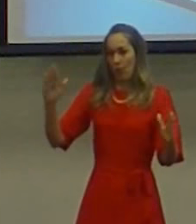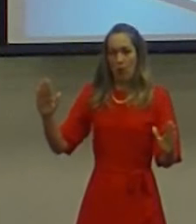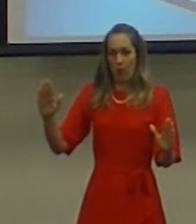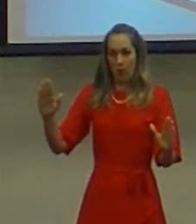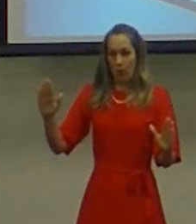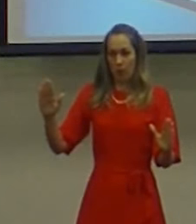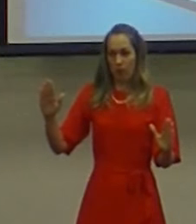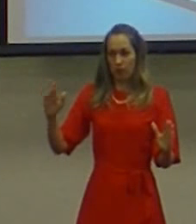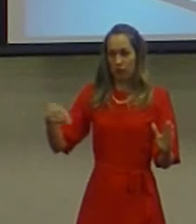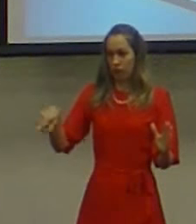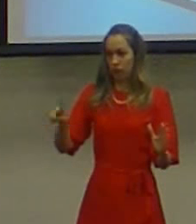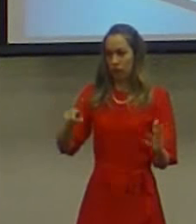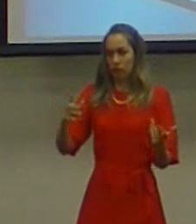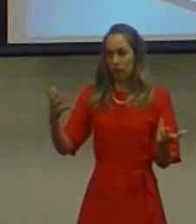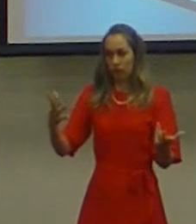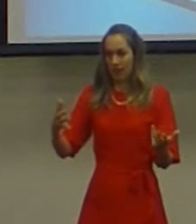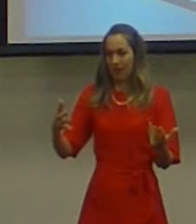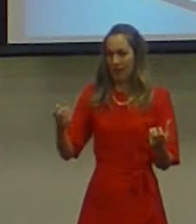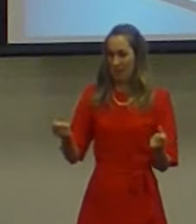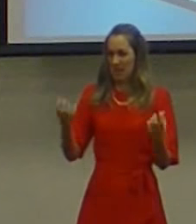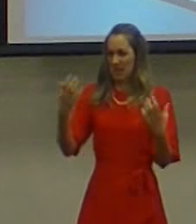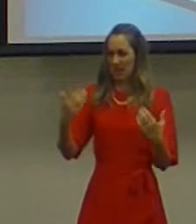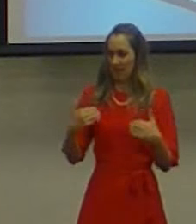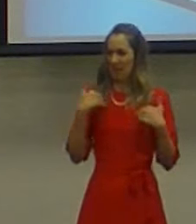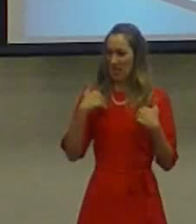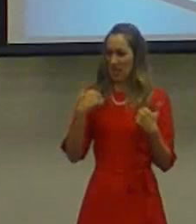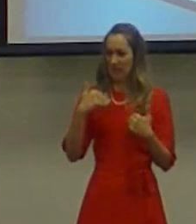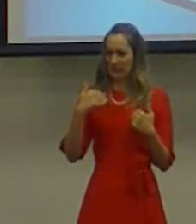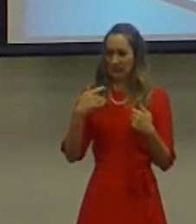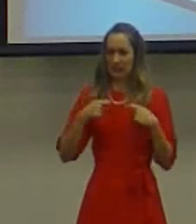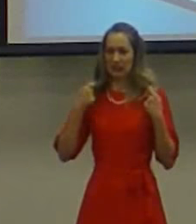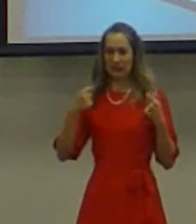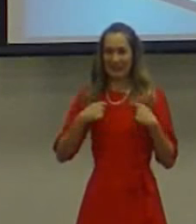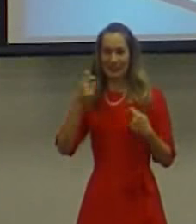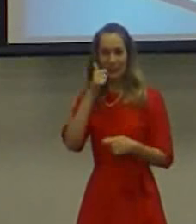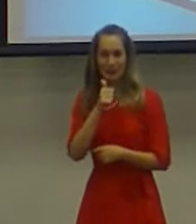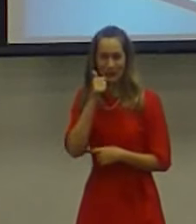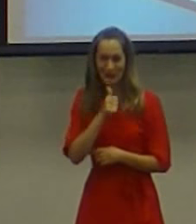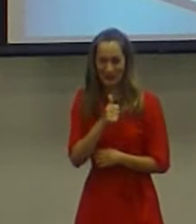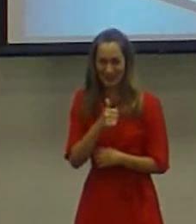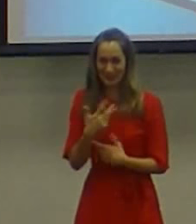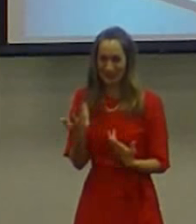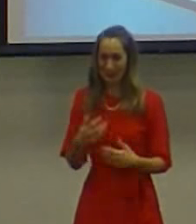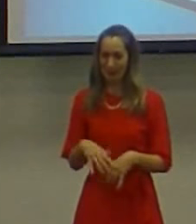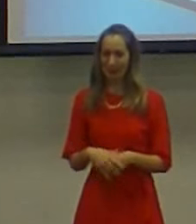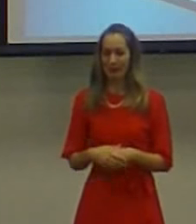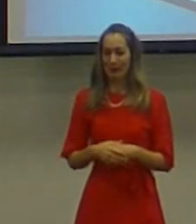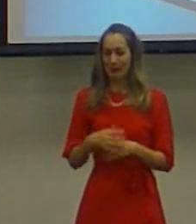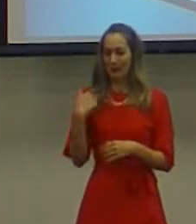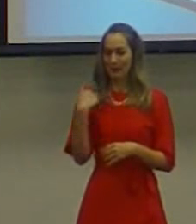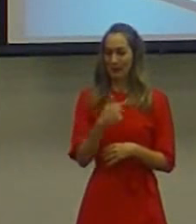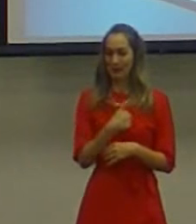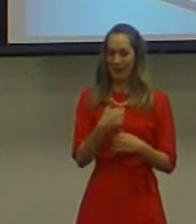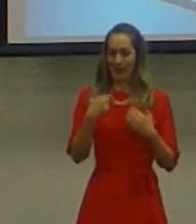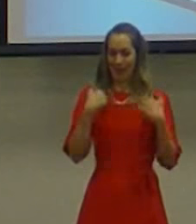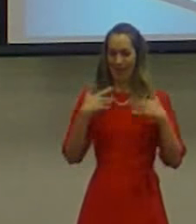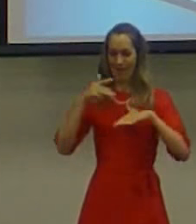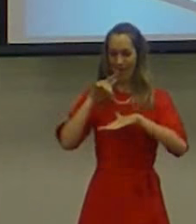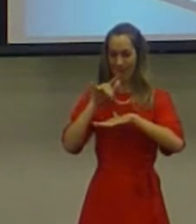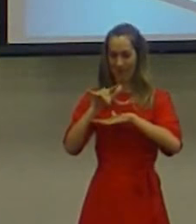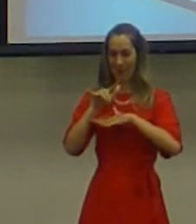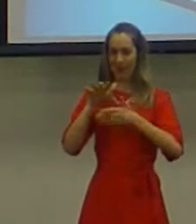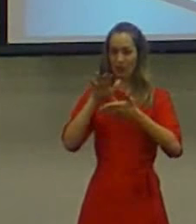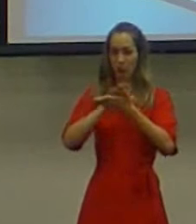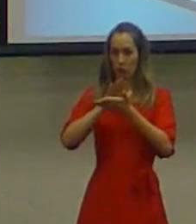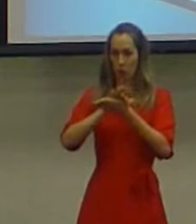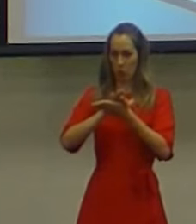the people there. A lot of them were young teenage girls as well. So going through the flight school allowed